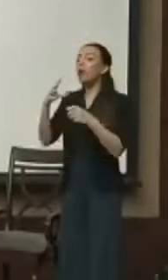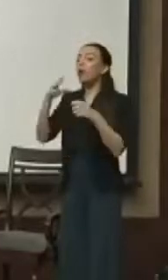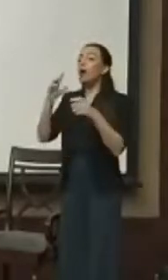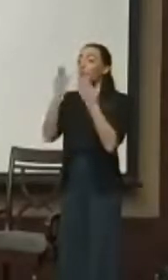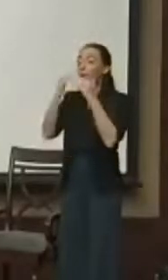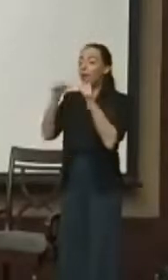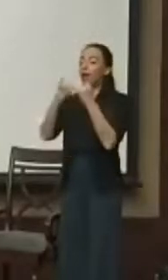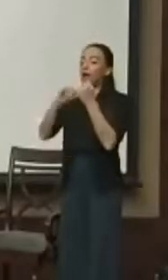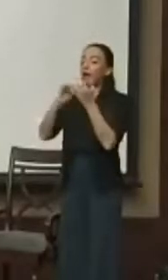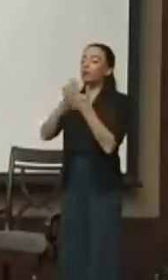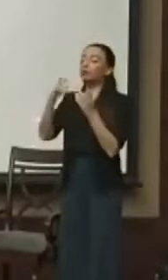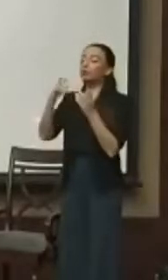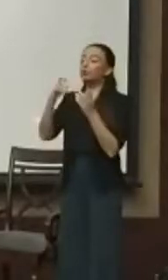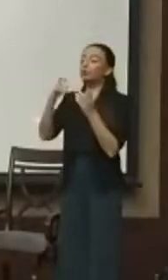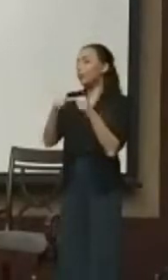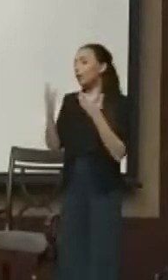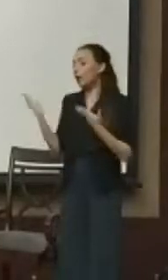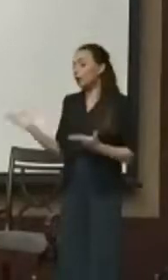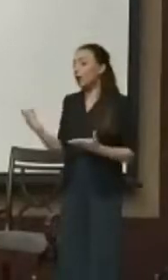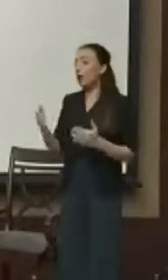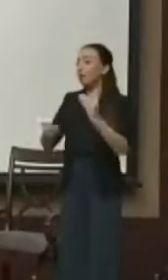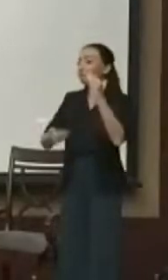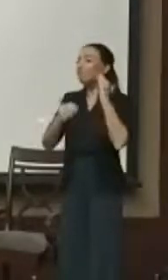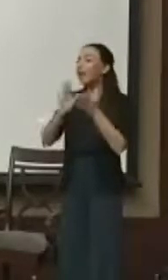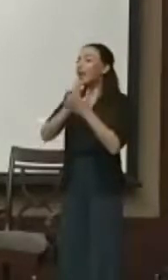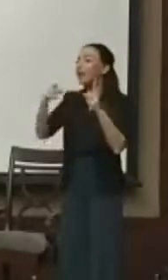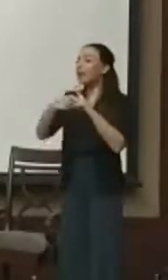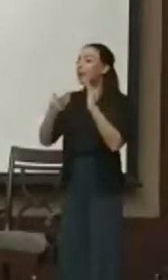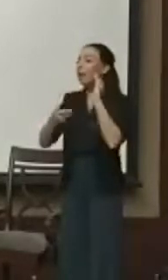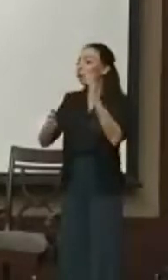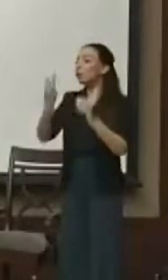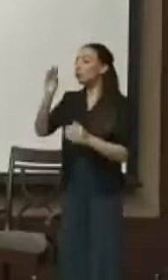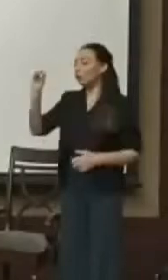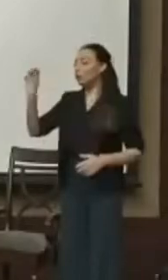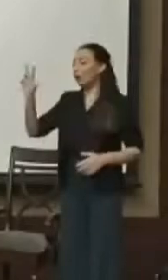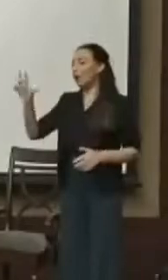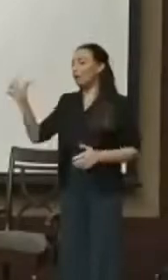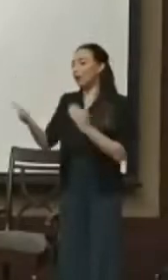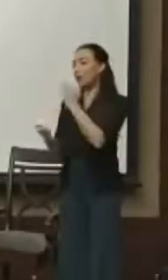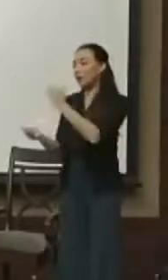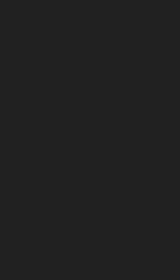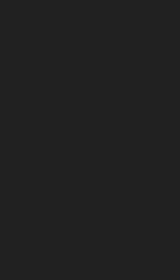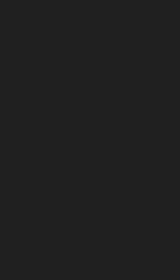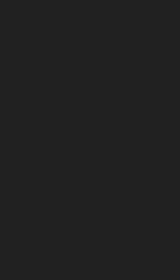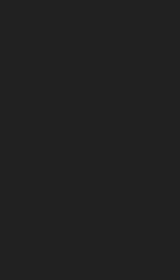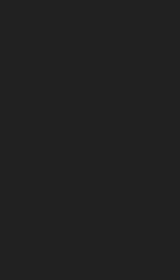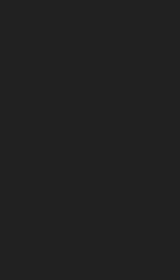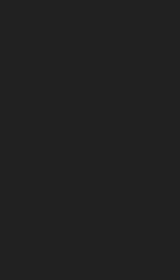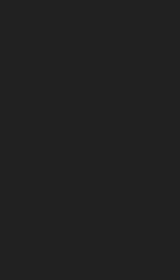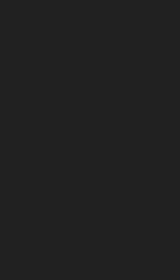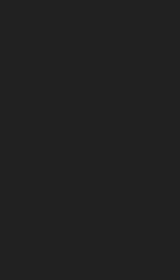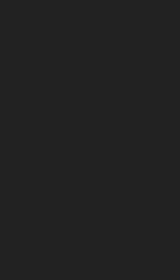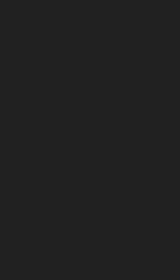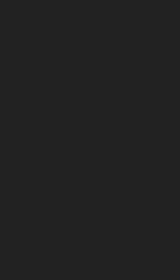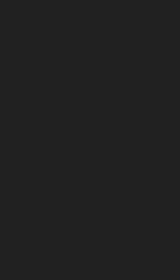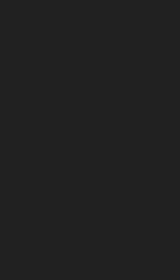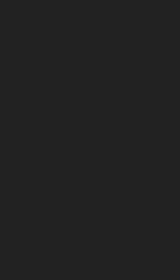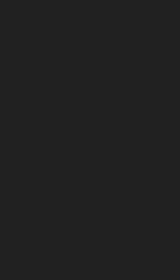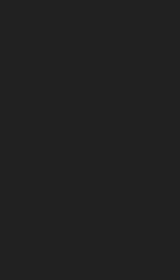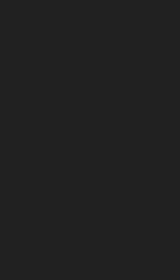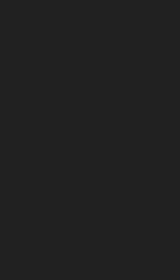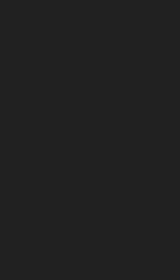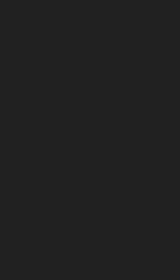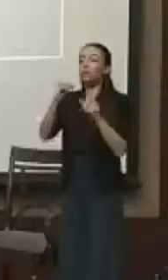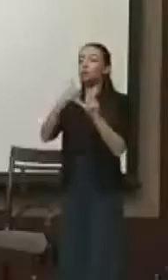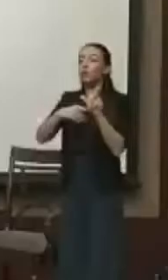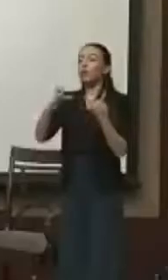the NCPDP Shell Helen Keller Award 2008. We are also joined by Ms. Joyce